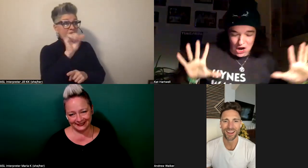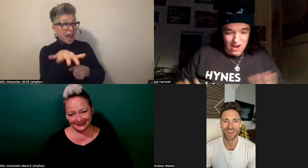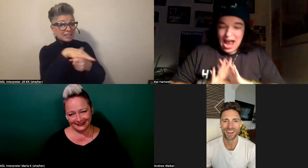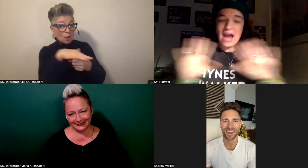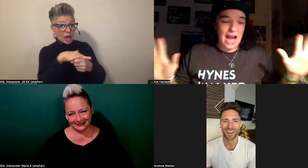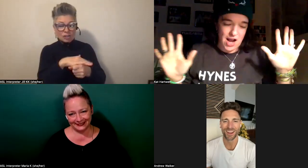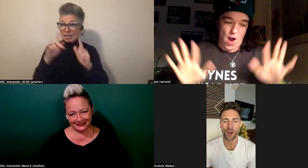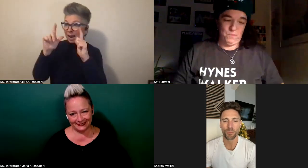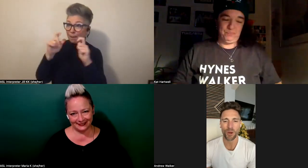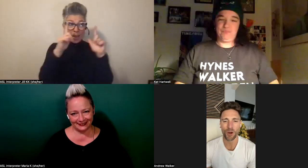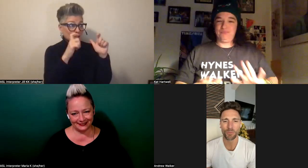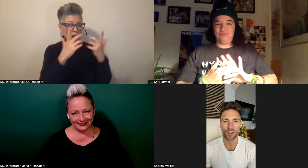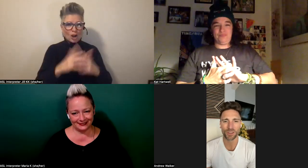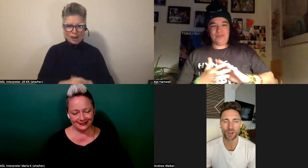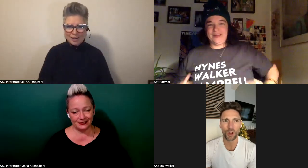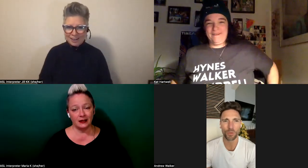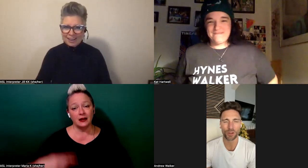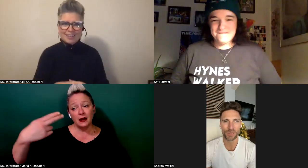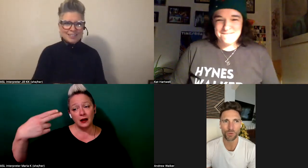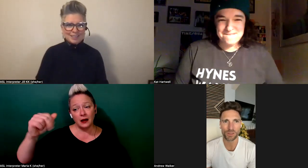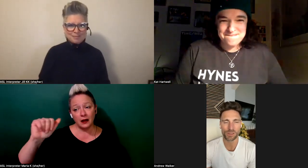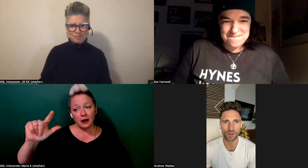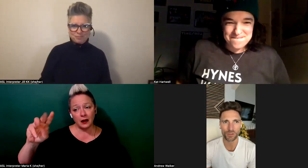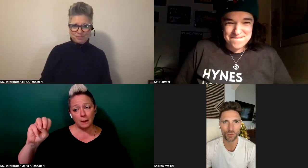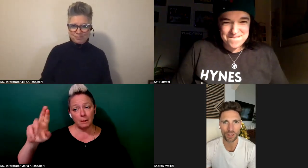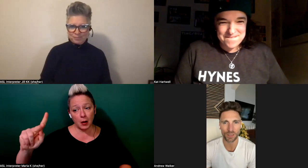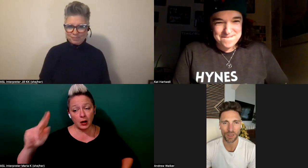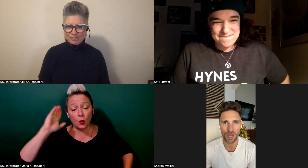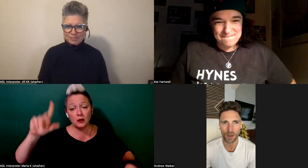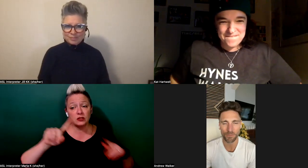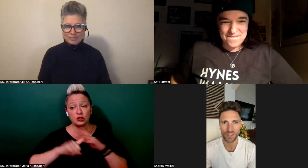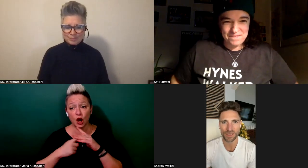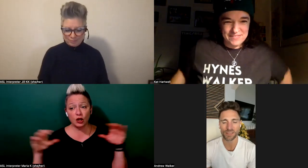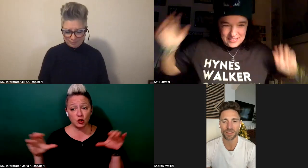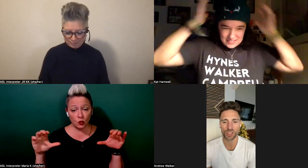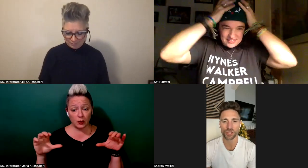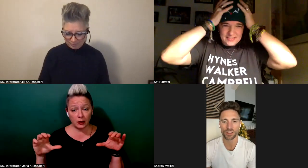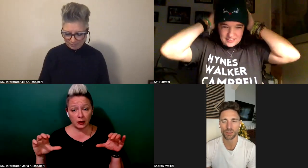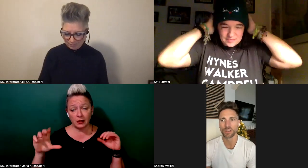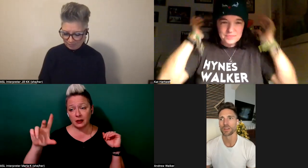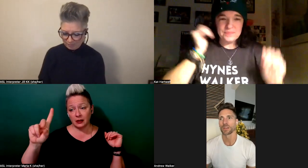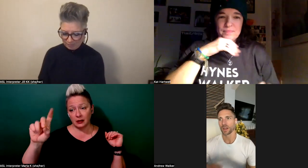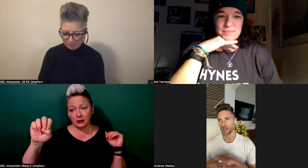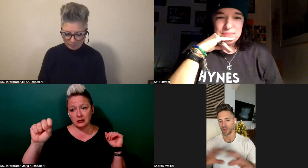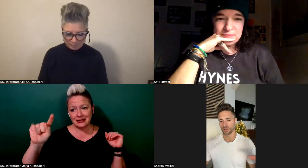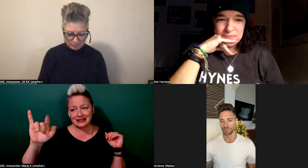a picture. I gotta go. Hallmark is going to start doing destination